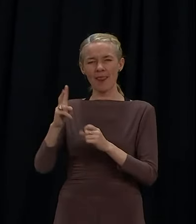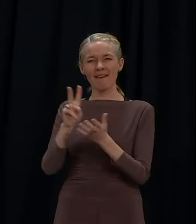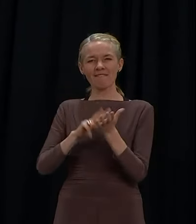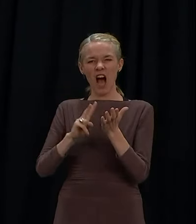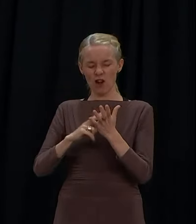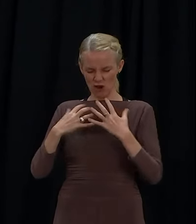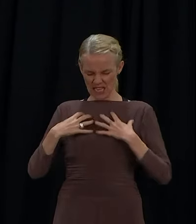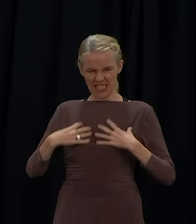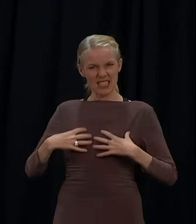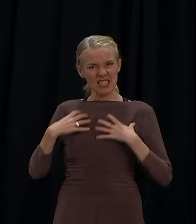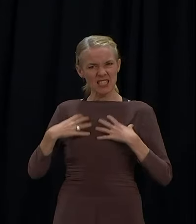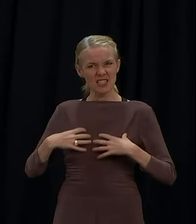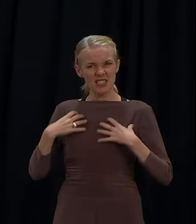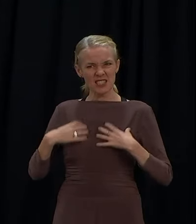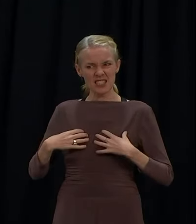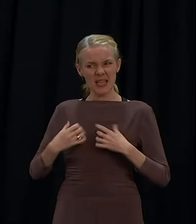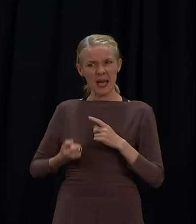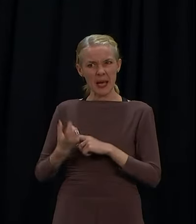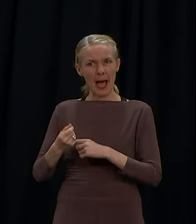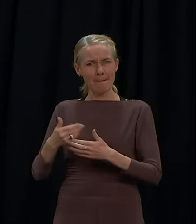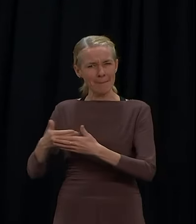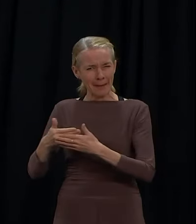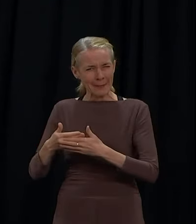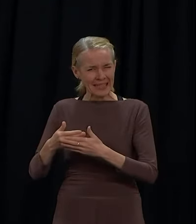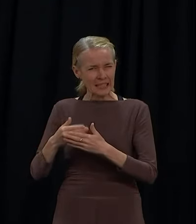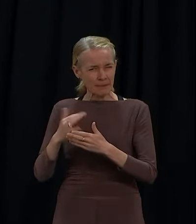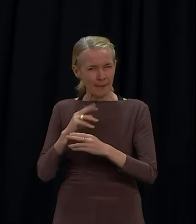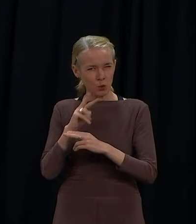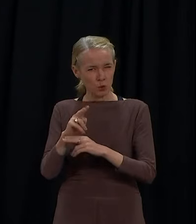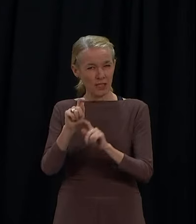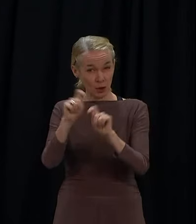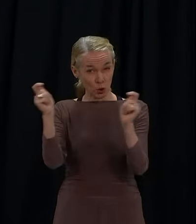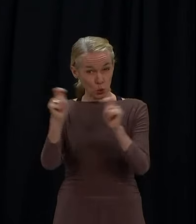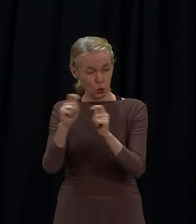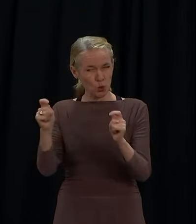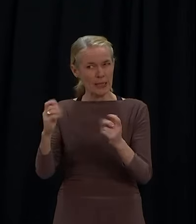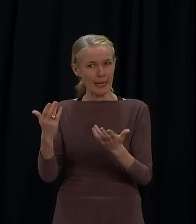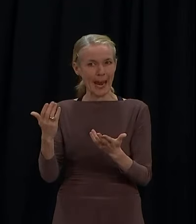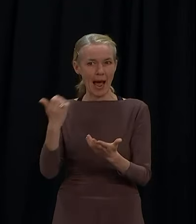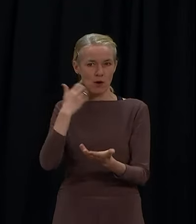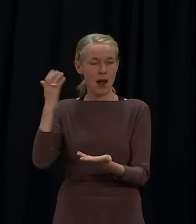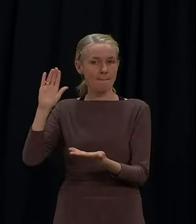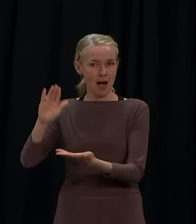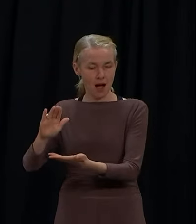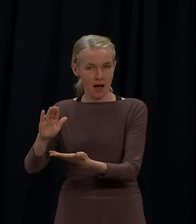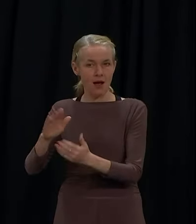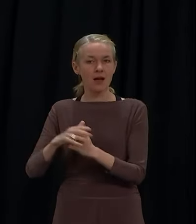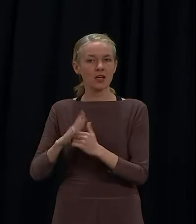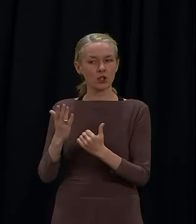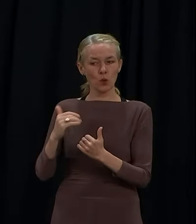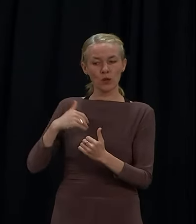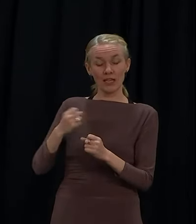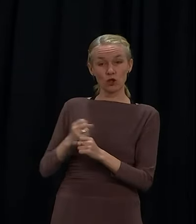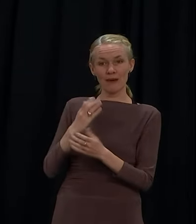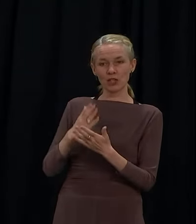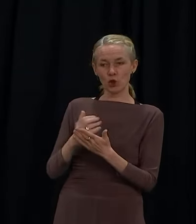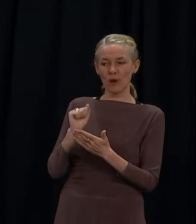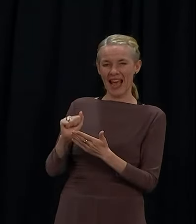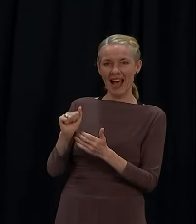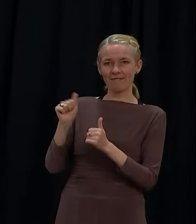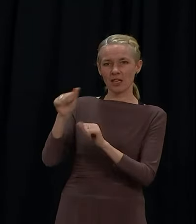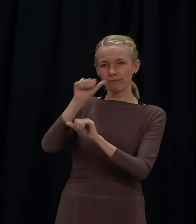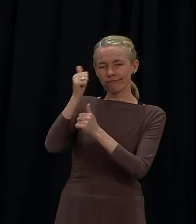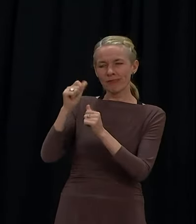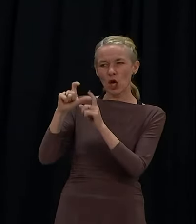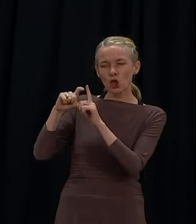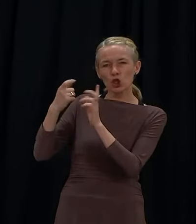starting to see that abate a bit, but particularly of concern to make sure that we've always got the paediatric care that we need, because we do have,